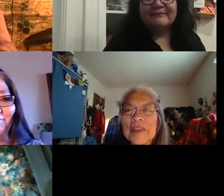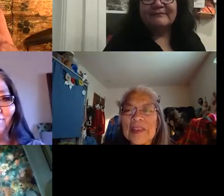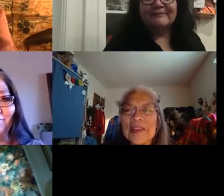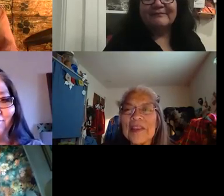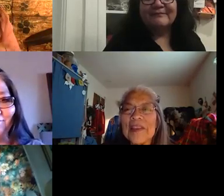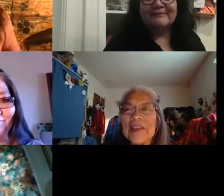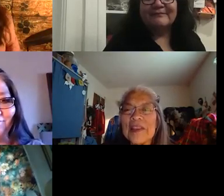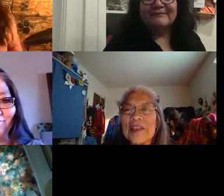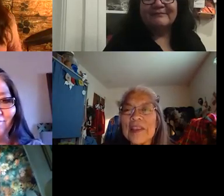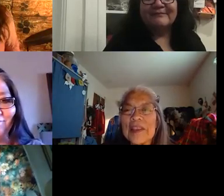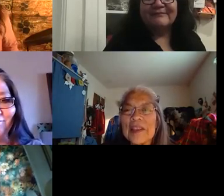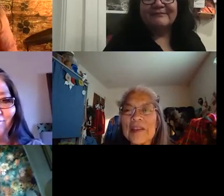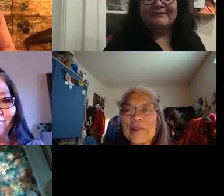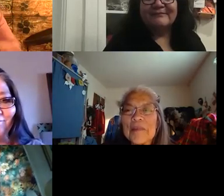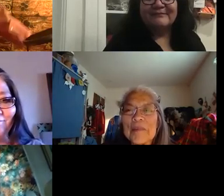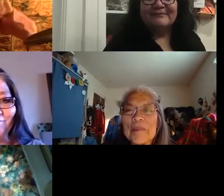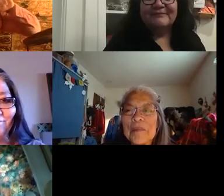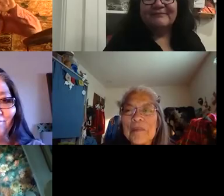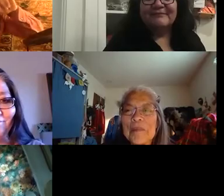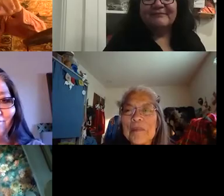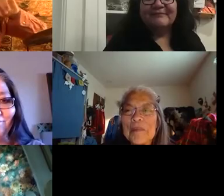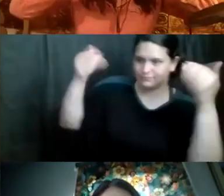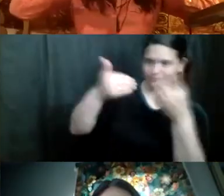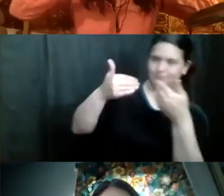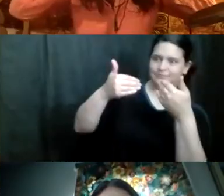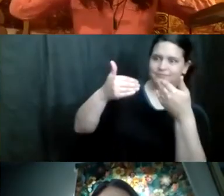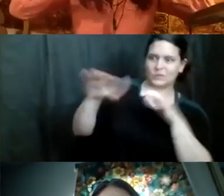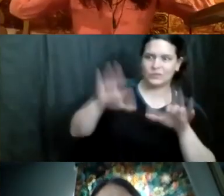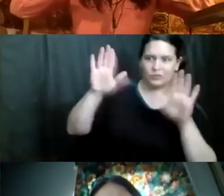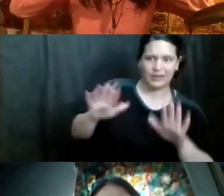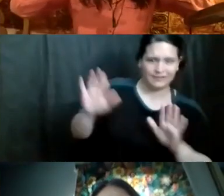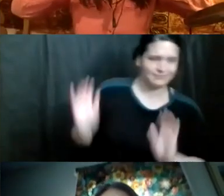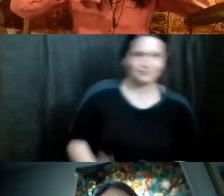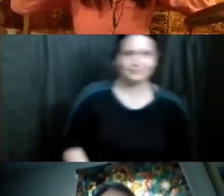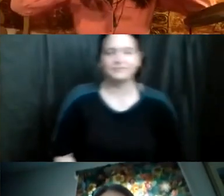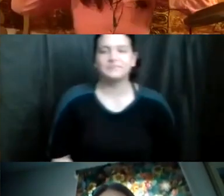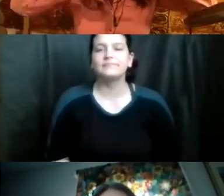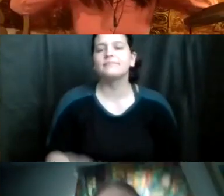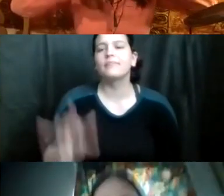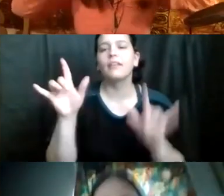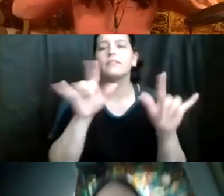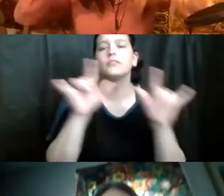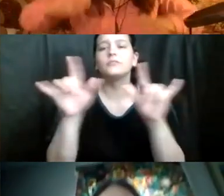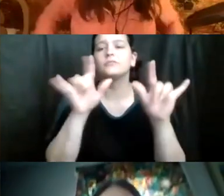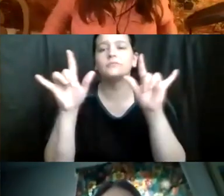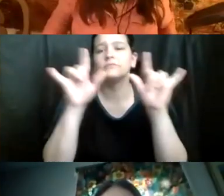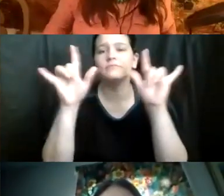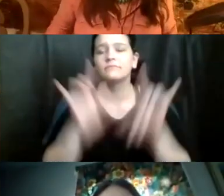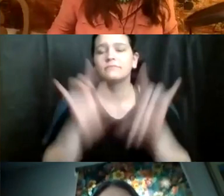It's hard putting Zoll on the spot, huh? Zoll, you did great. Love you all. Yeah, I would like to just